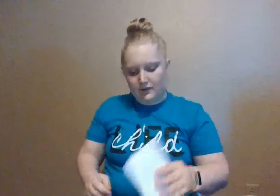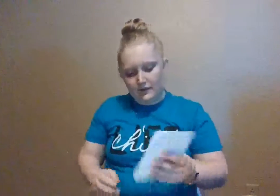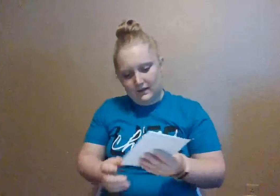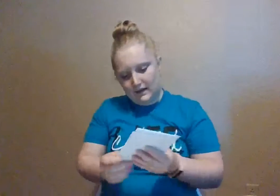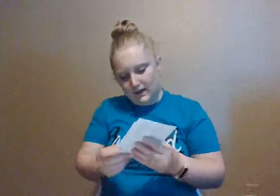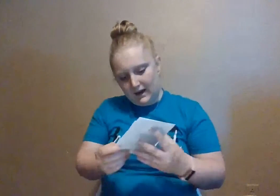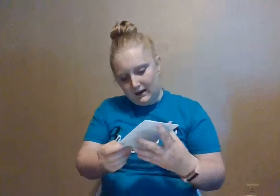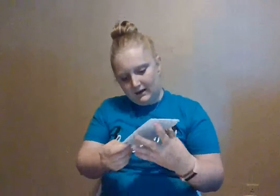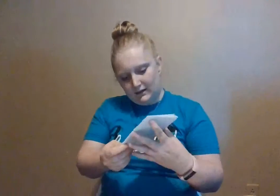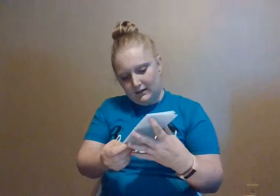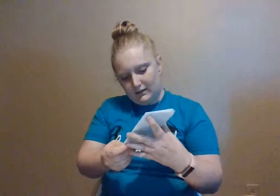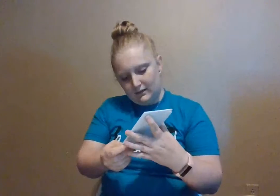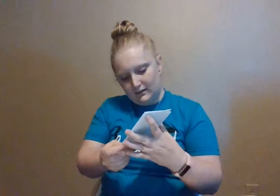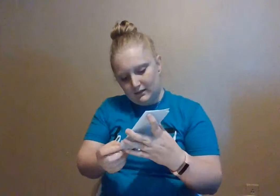Just like that.